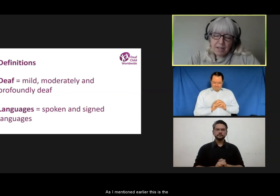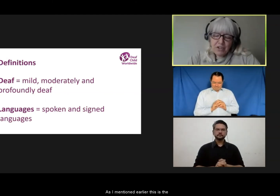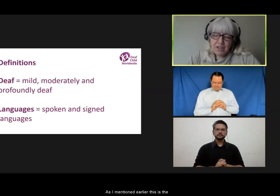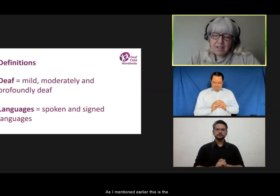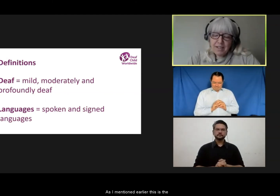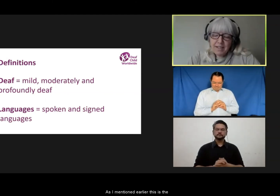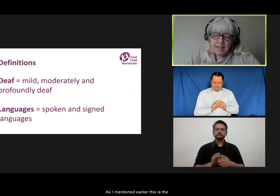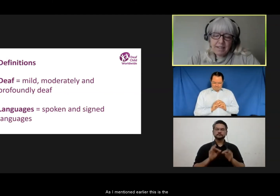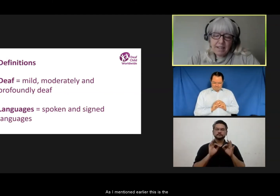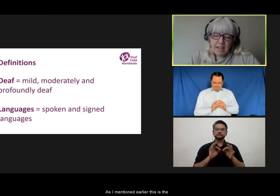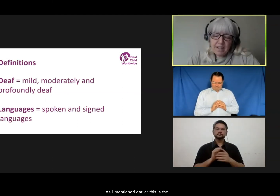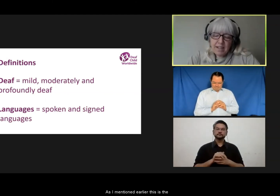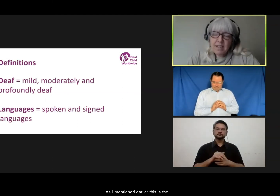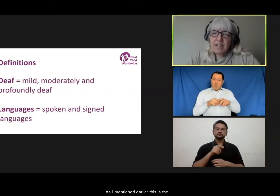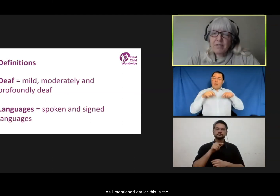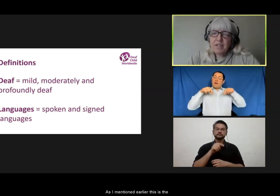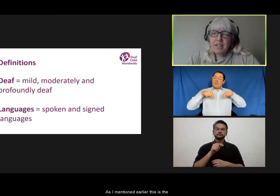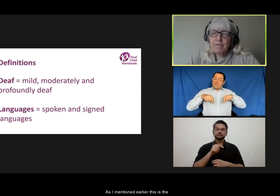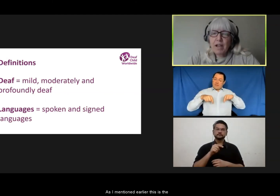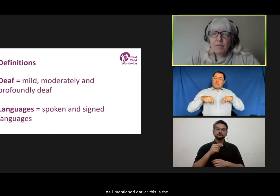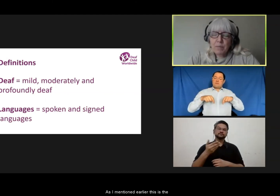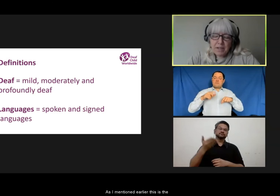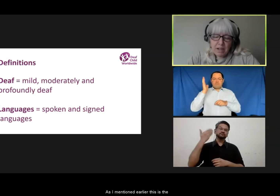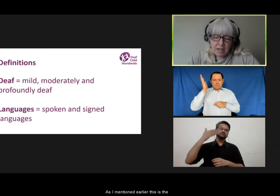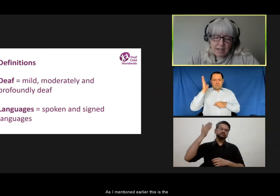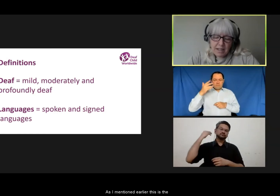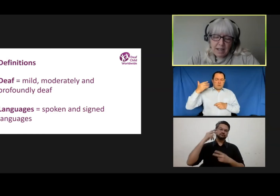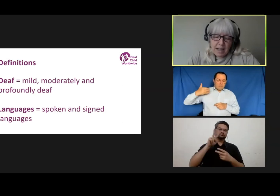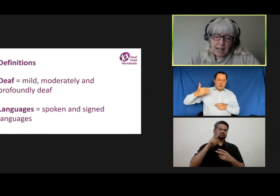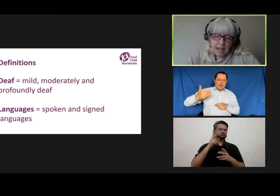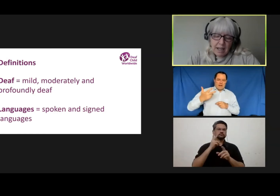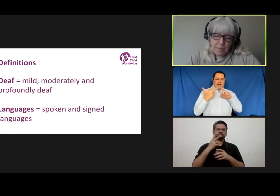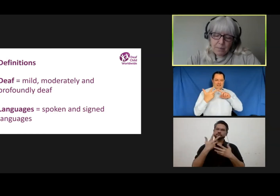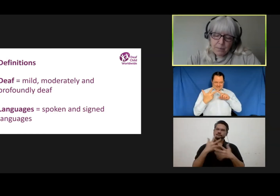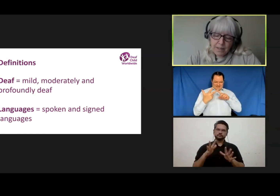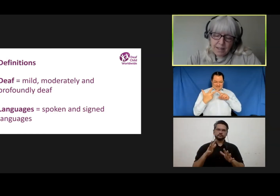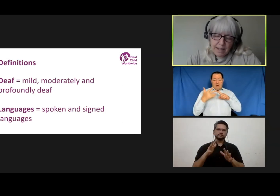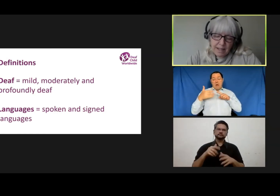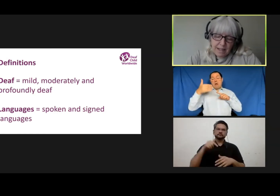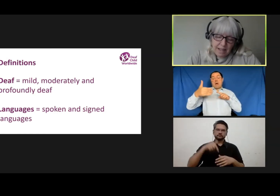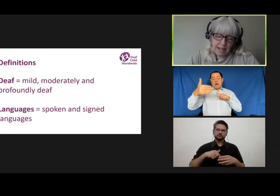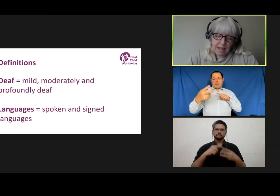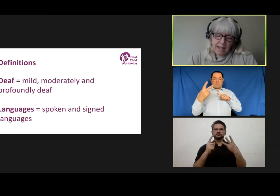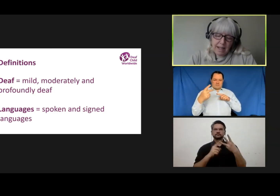As I mentioned earlier, this is the third in a series of five webinars.